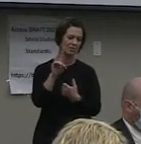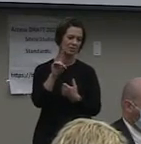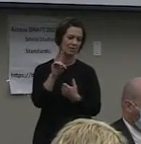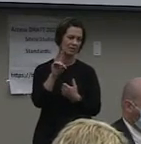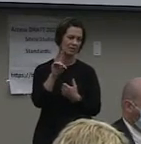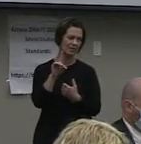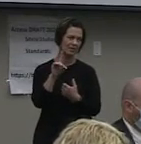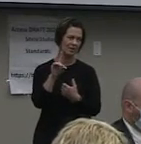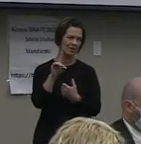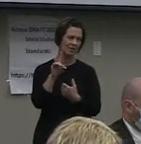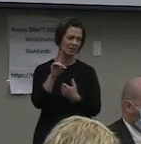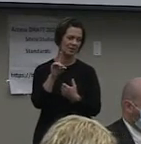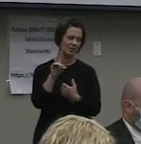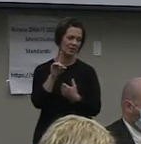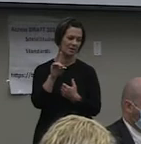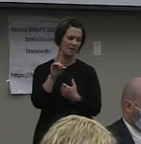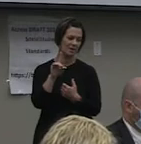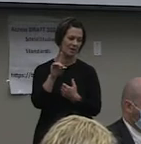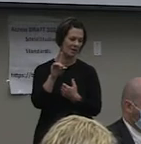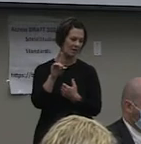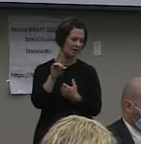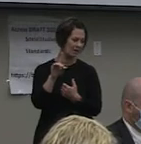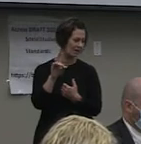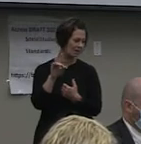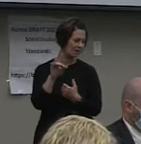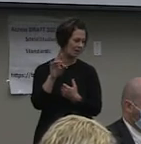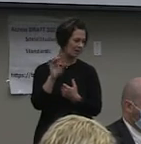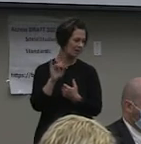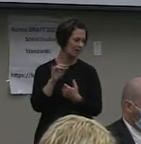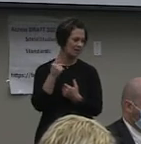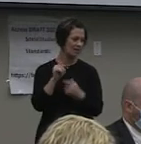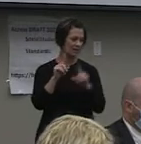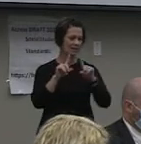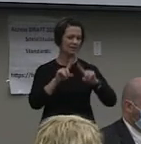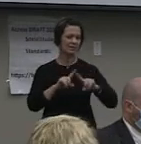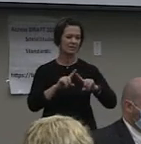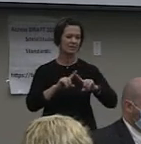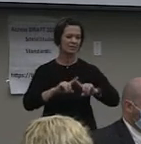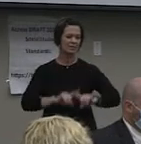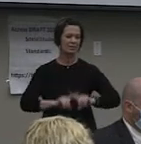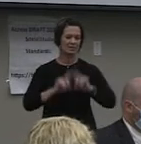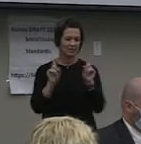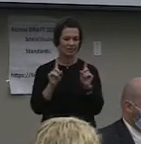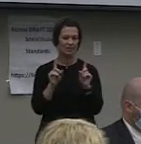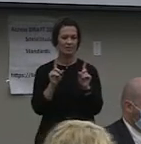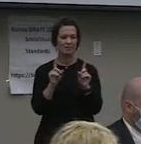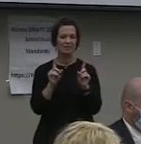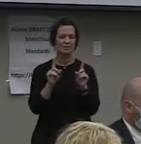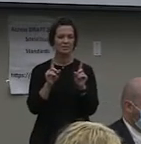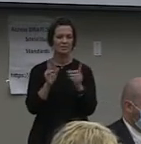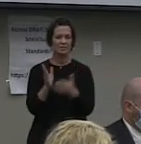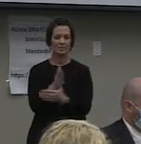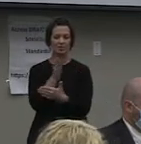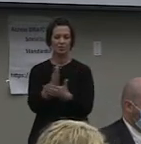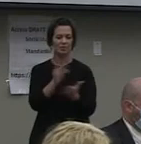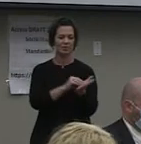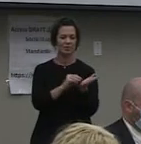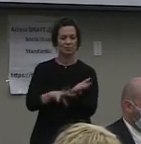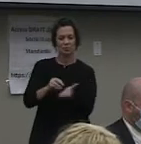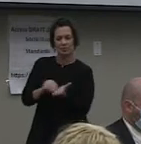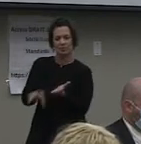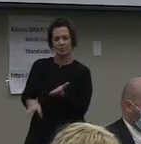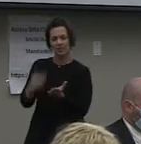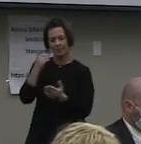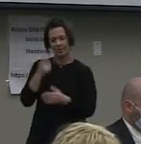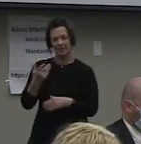someone, but excuse me if I got it wrong. This would lead to the difference for the learning of a student, because if it's the autonomy of